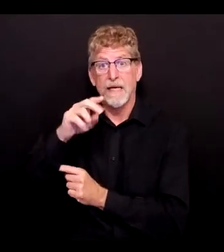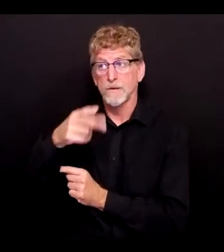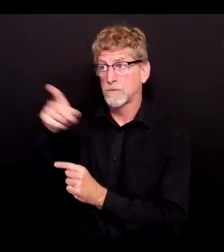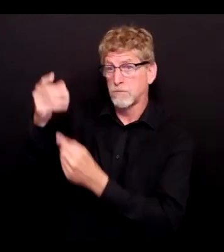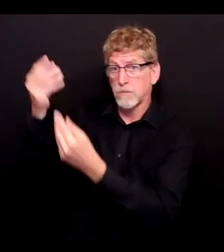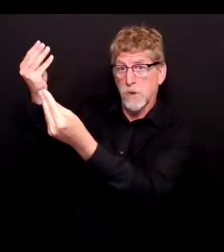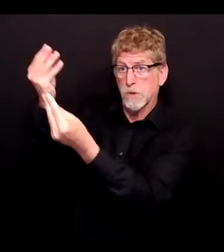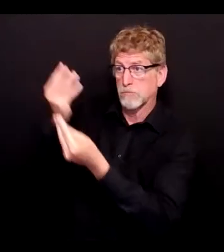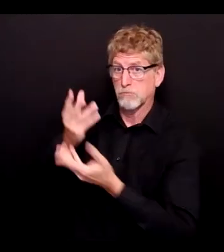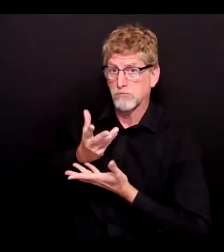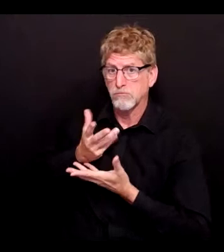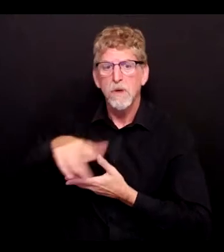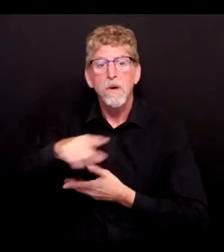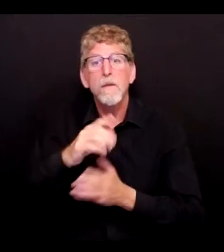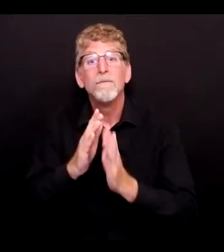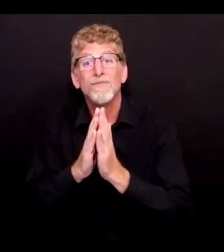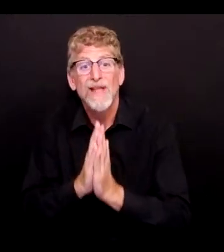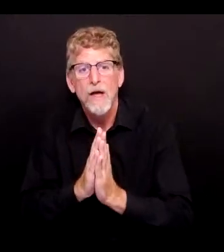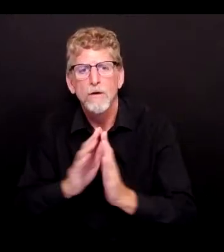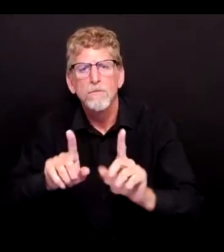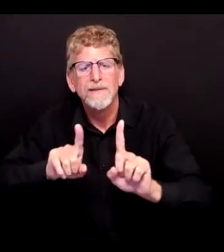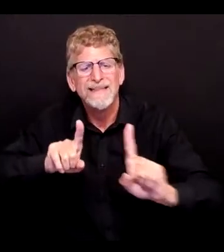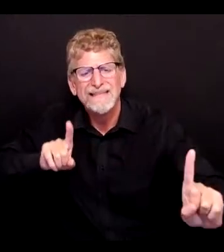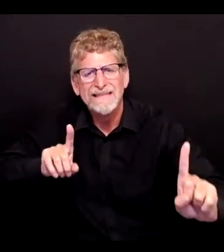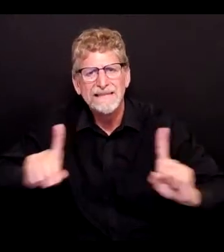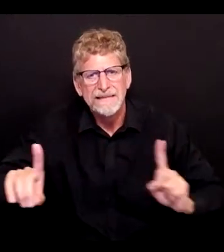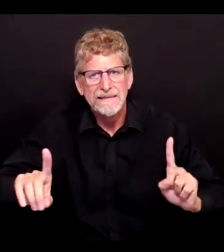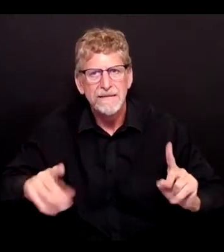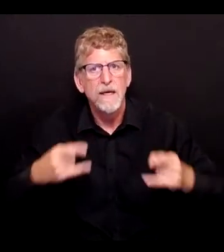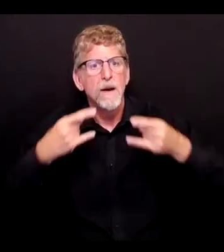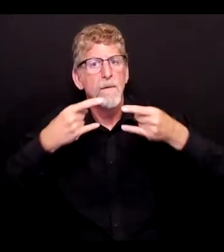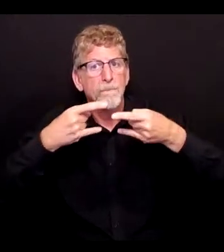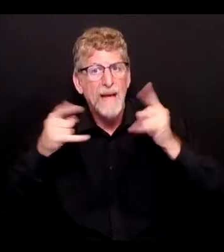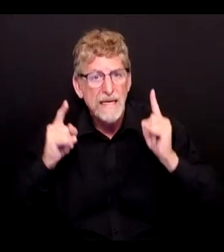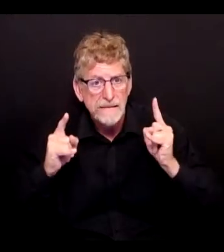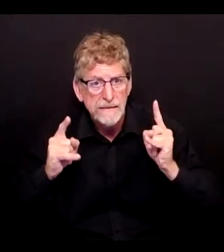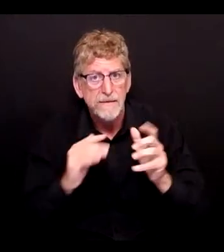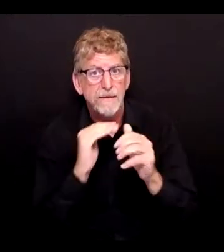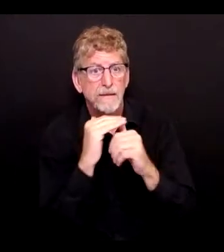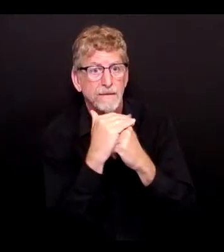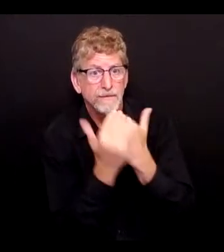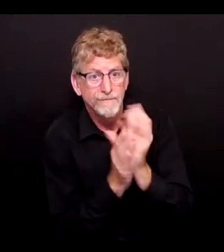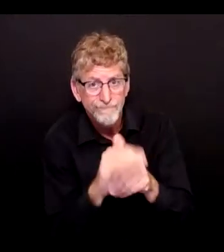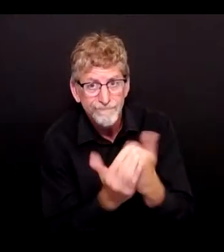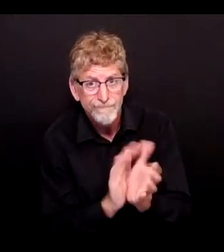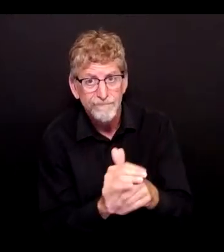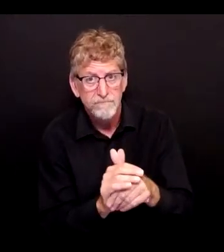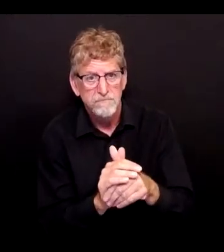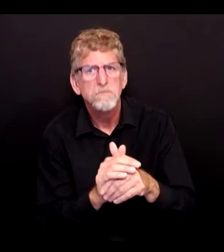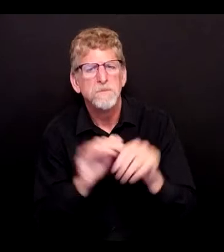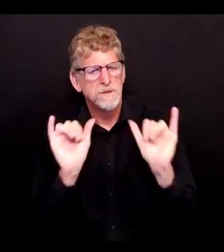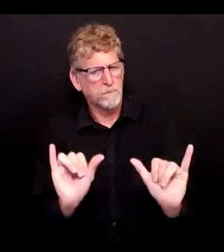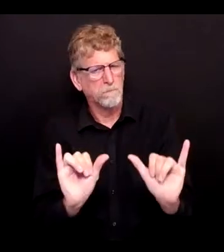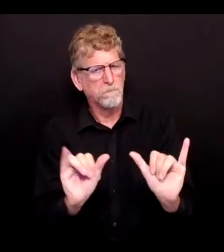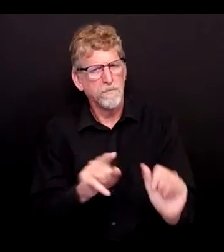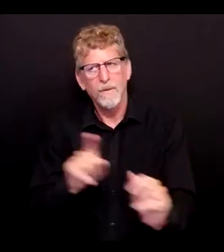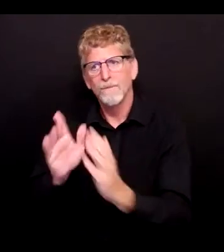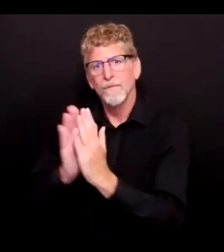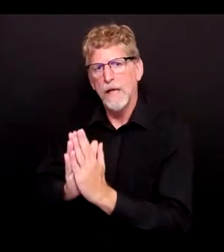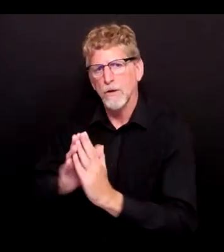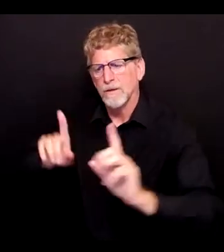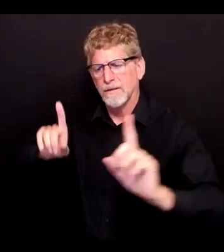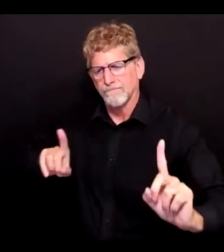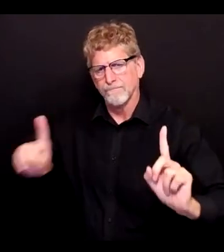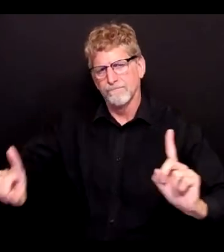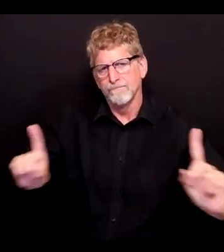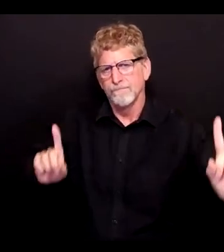all time, hand sanitizers, all these things. So we brought guidelines to